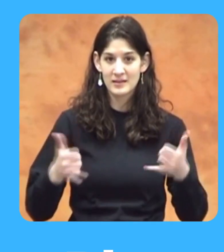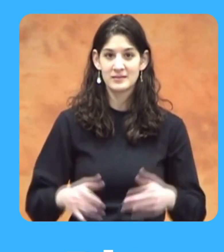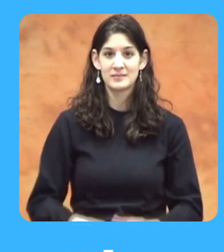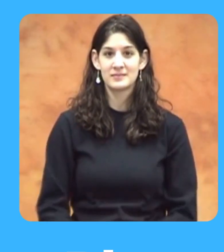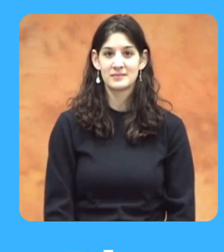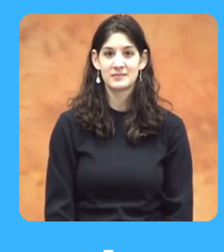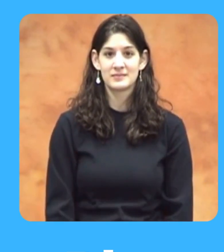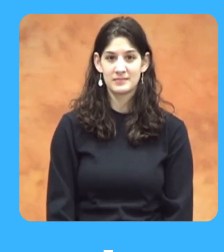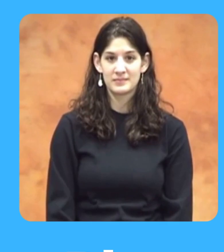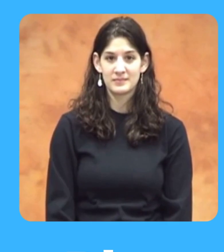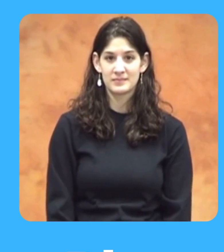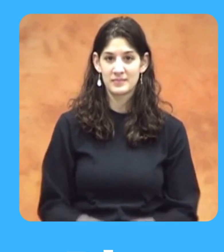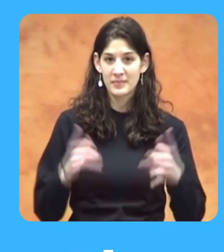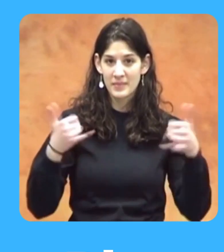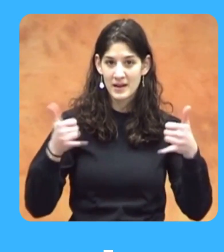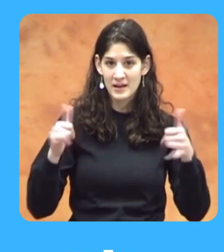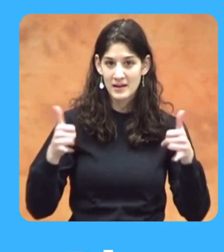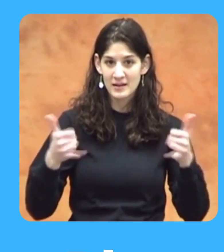Play.